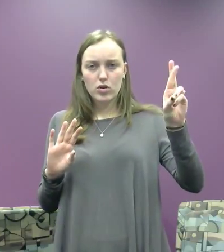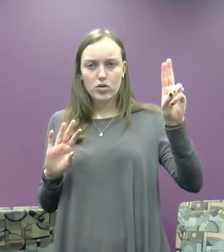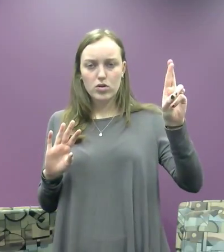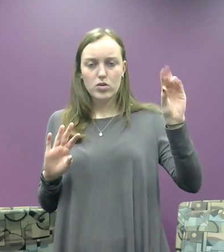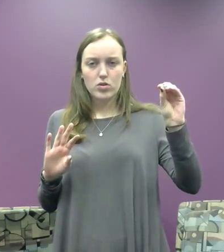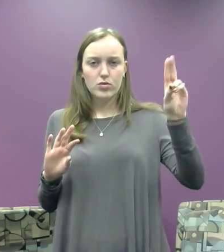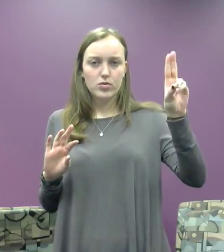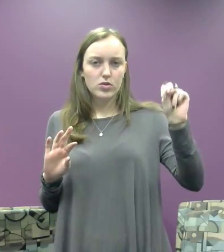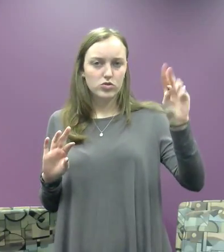for instance.